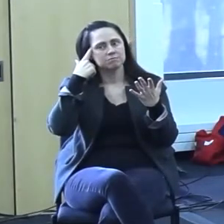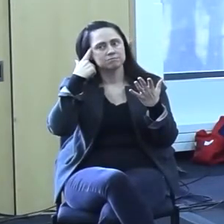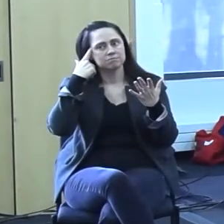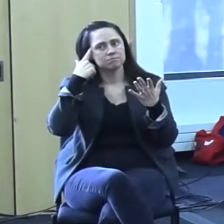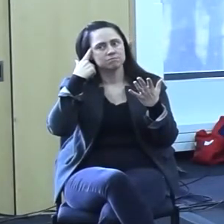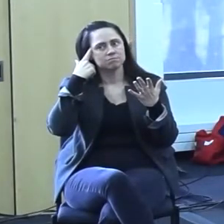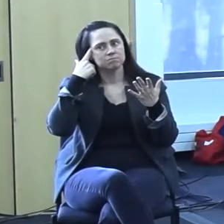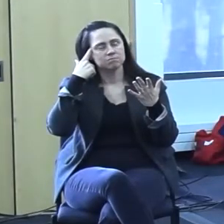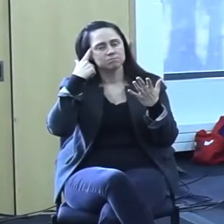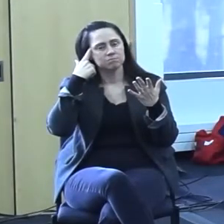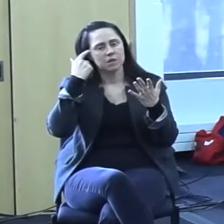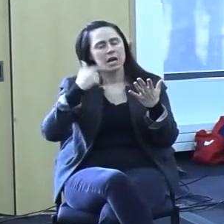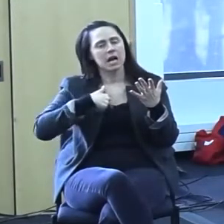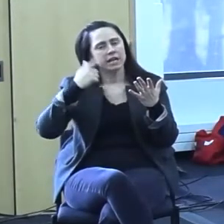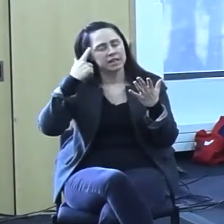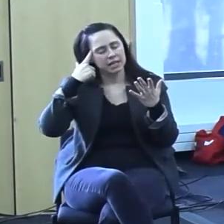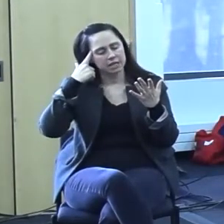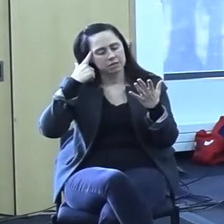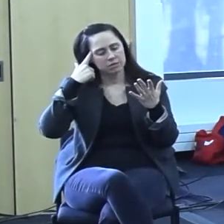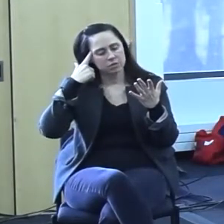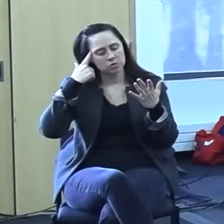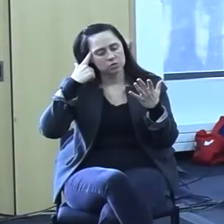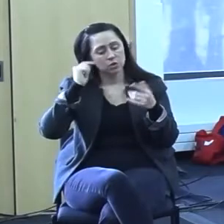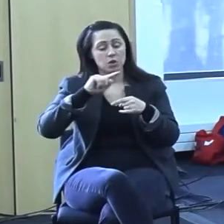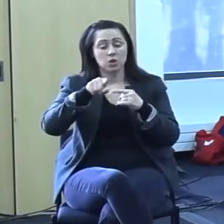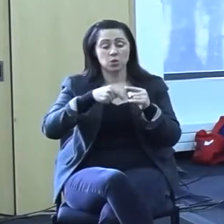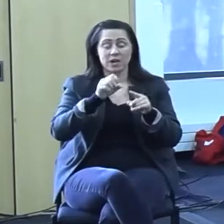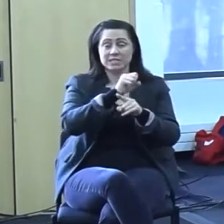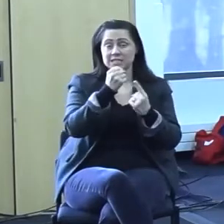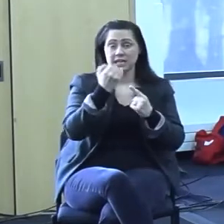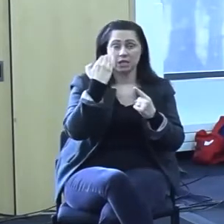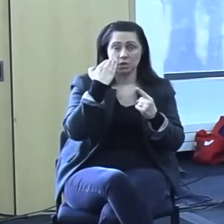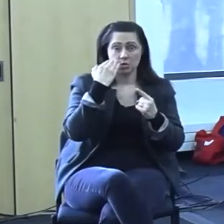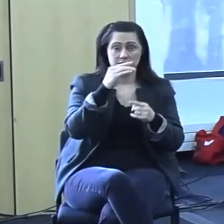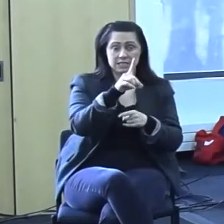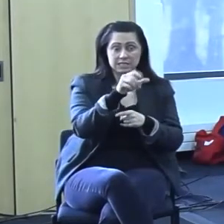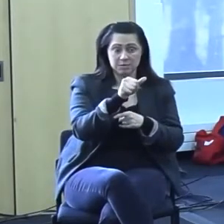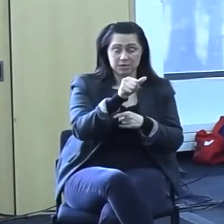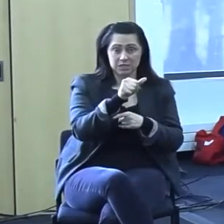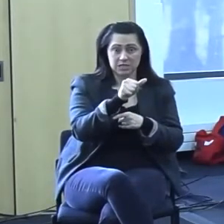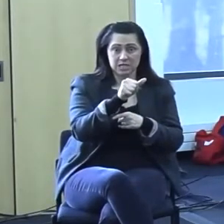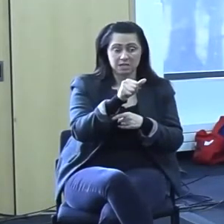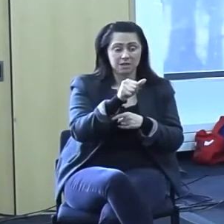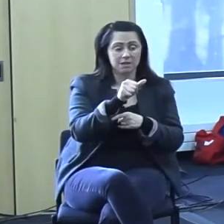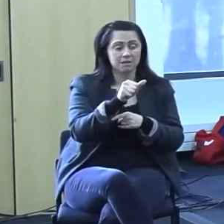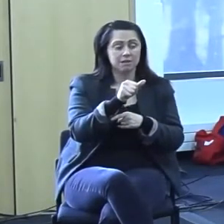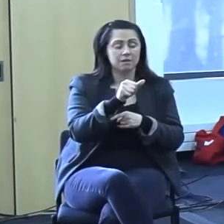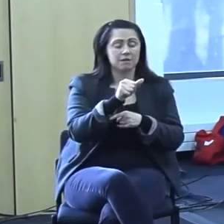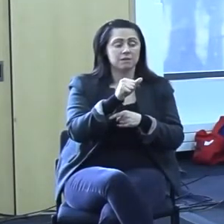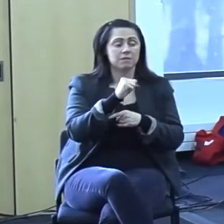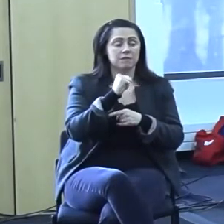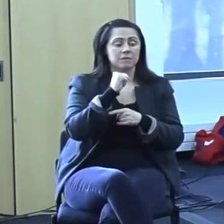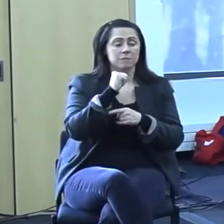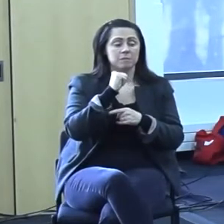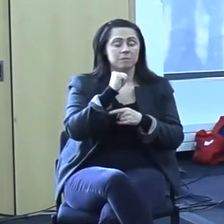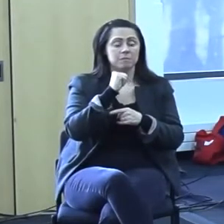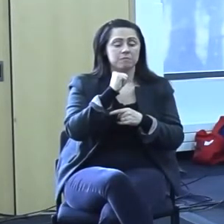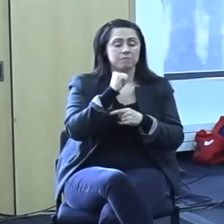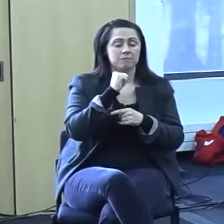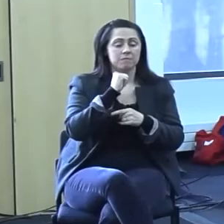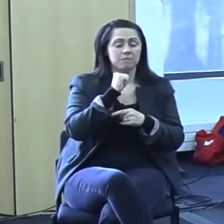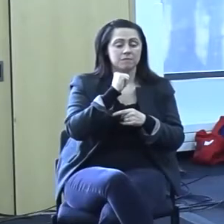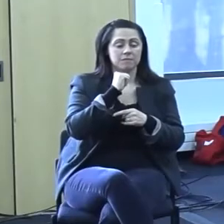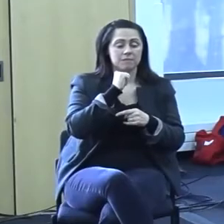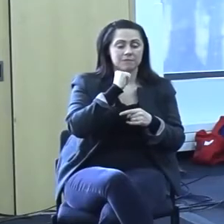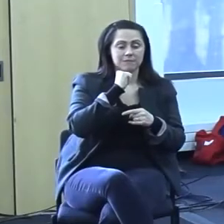um, I think that once society knows that disabilities are not just like an individual thing to work